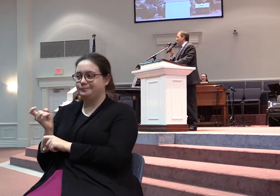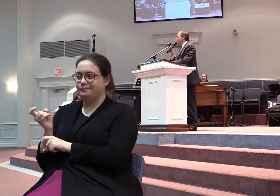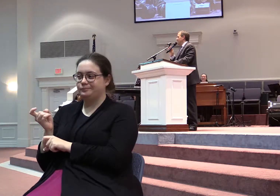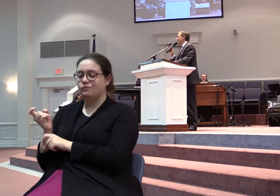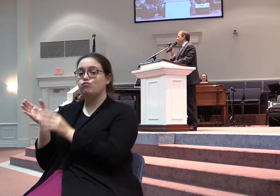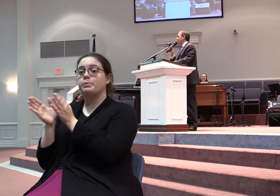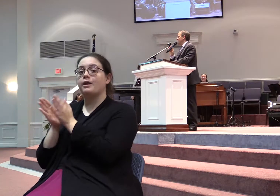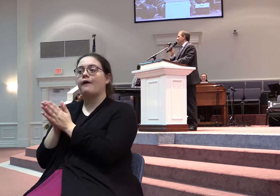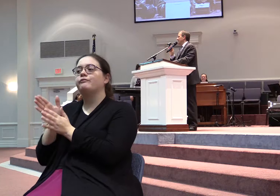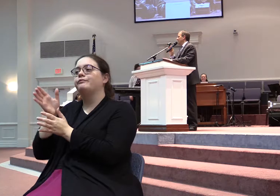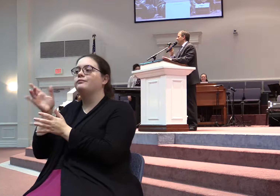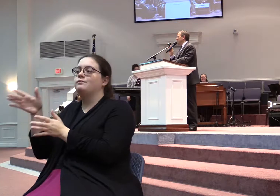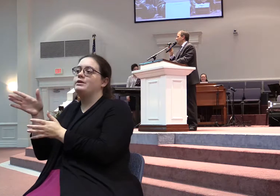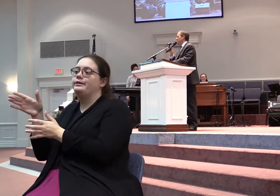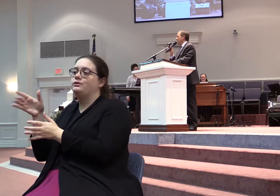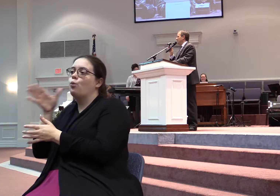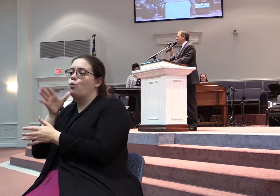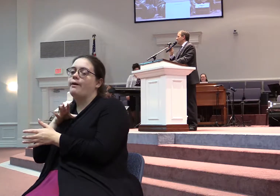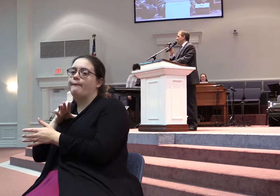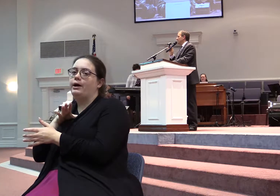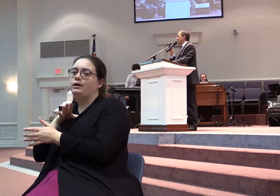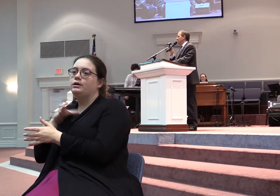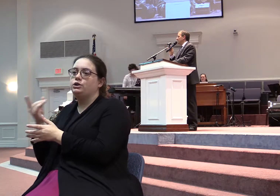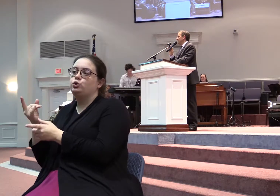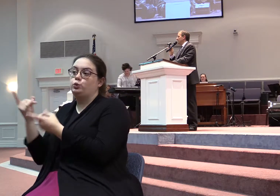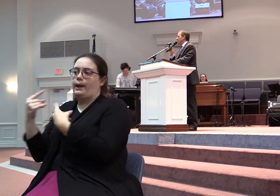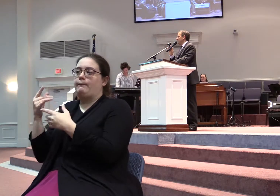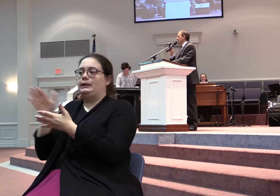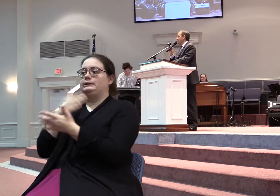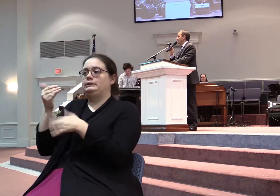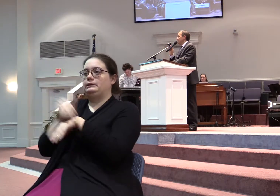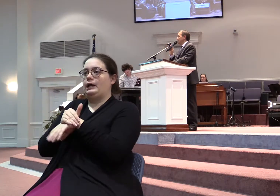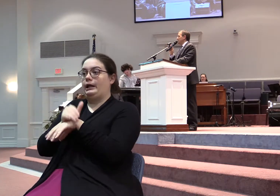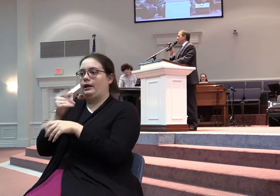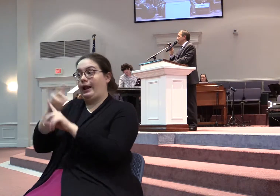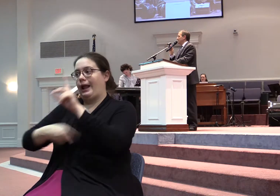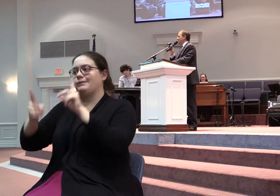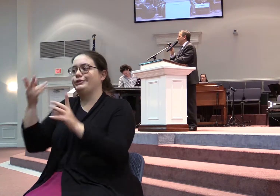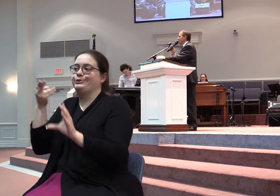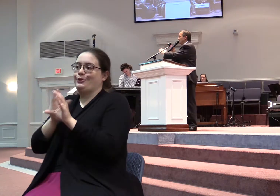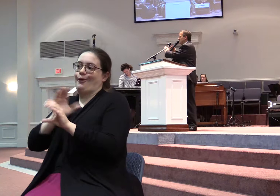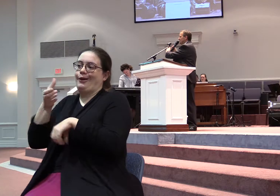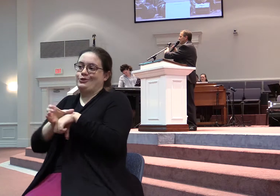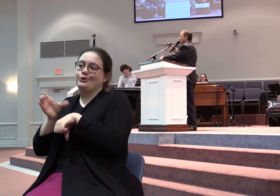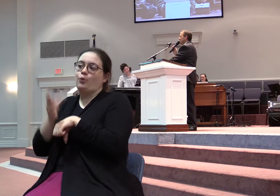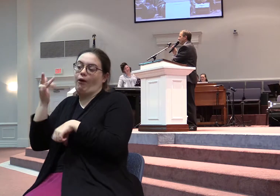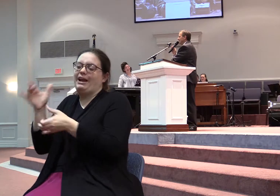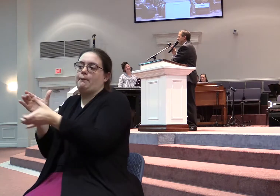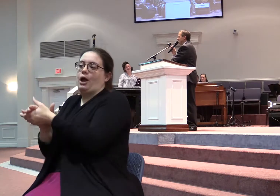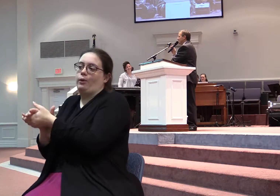I've asked her to sing tonight, and she'll be joining our church next month when they get married. Would you put your hands together? Let's